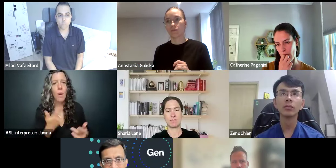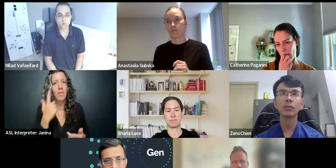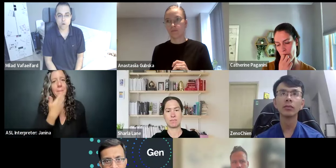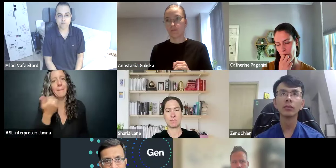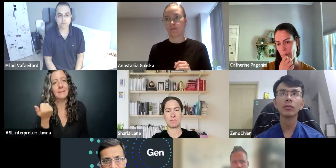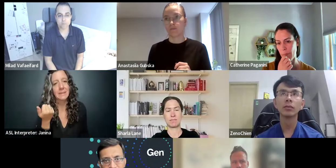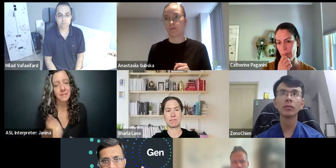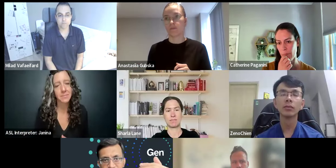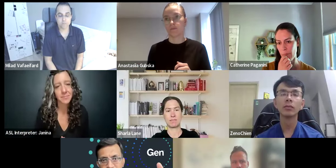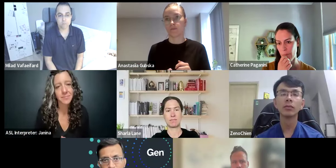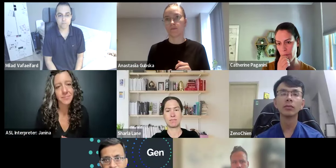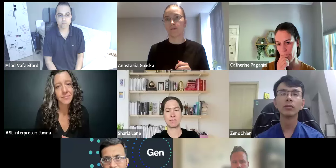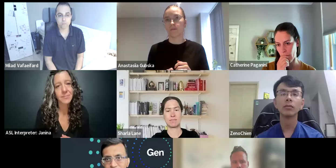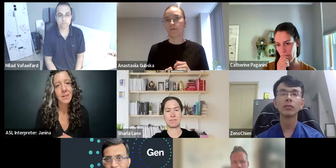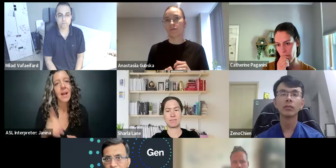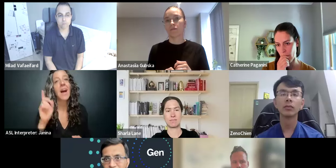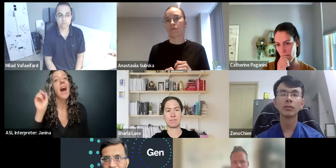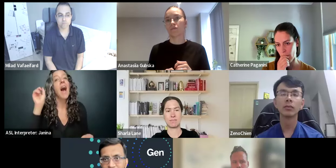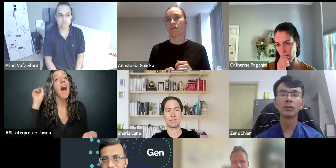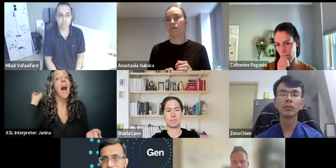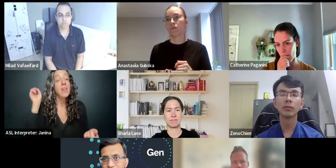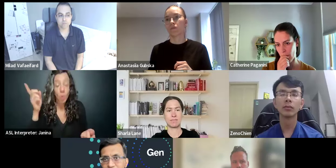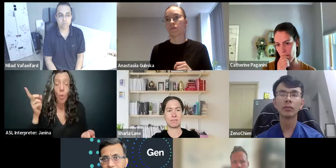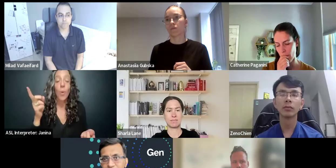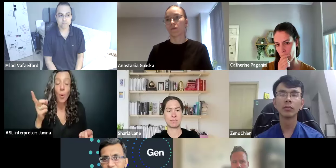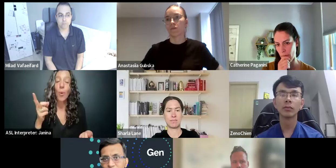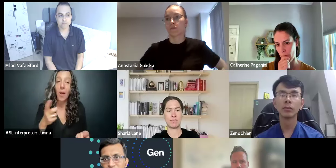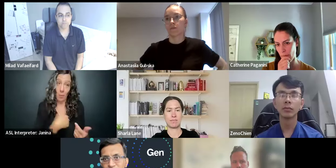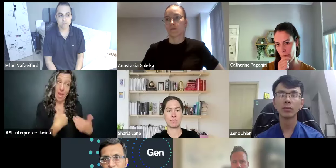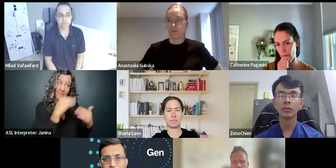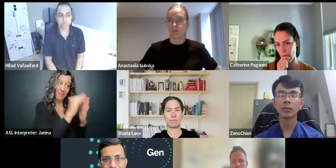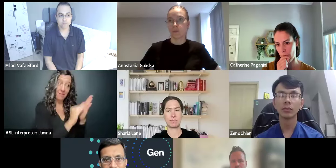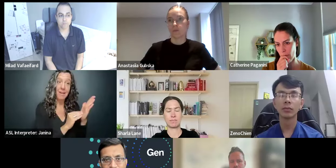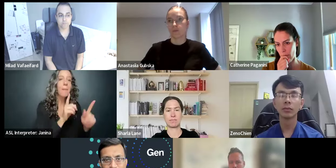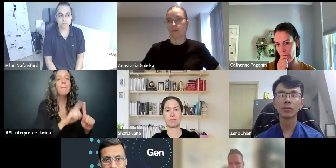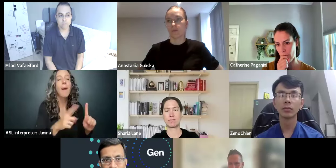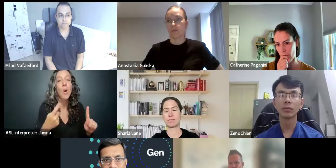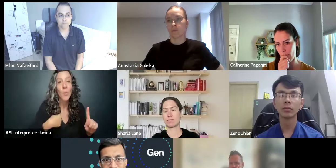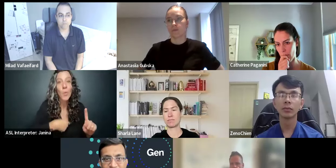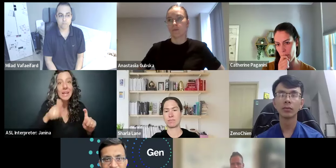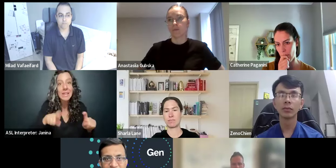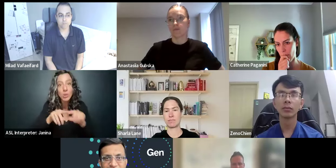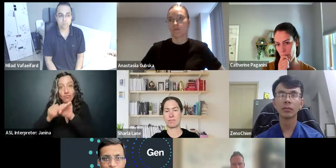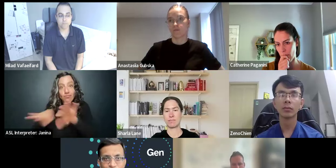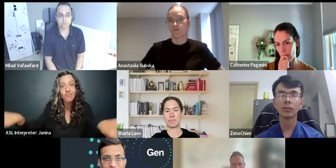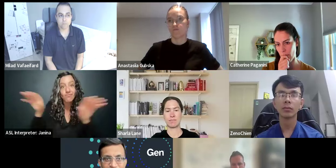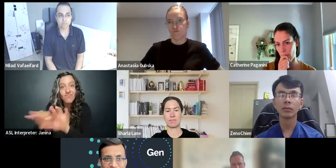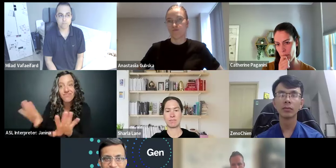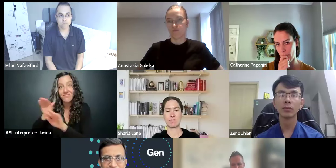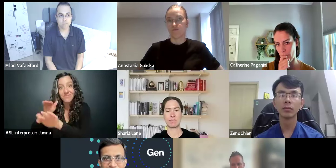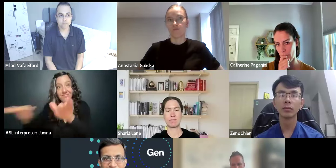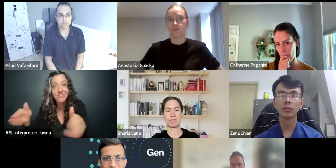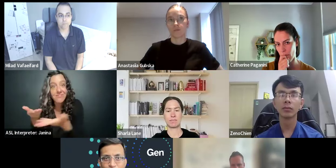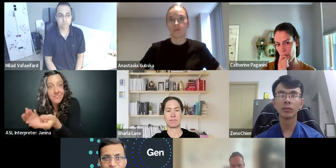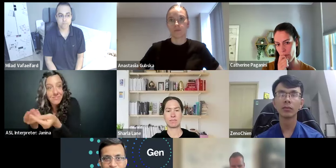And until we release it out, until we publicize it, we will not be able to see the change that we are